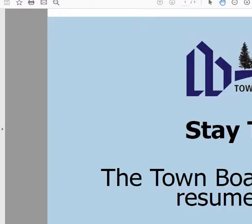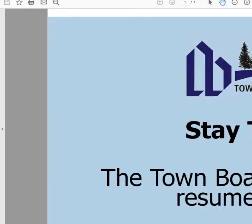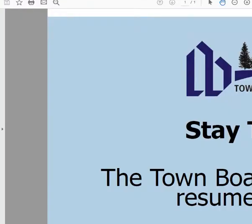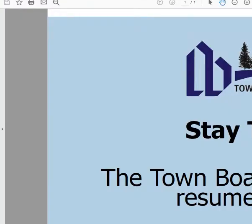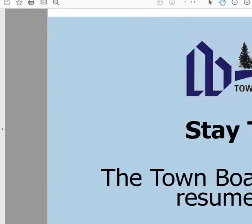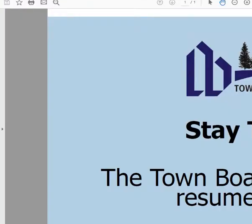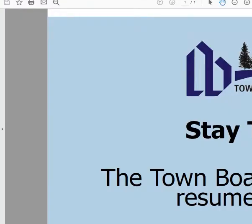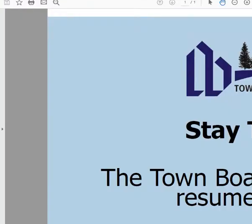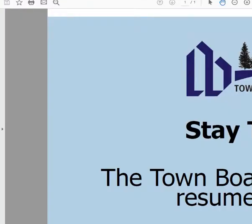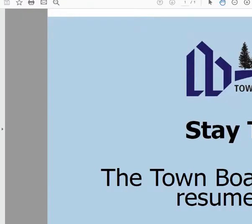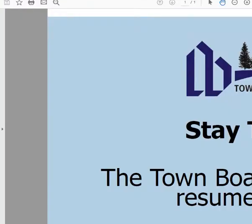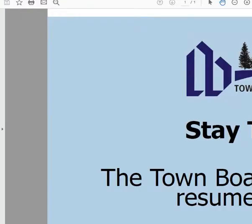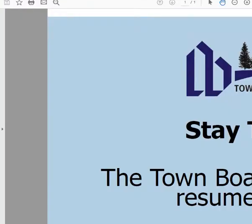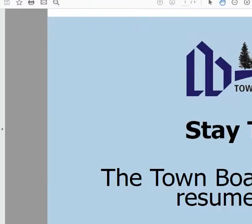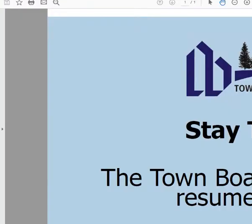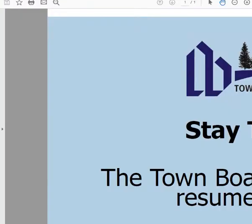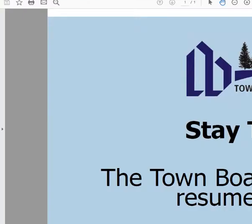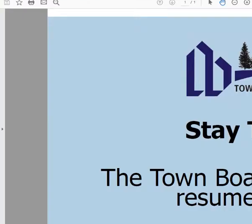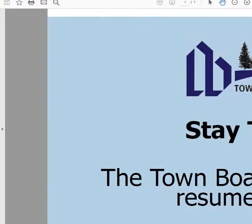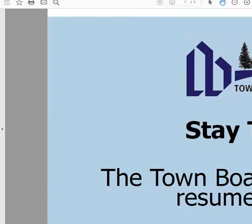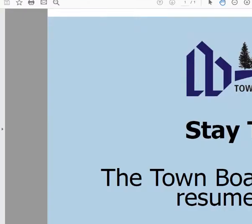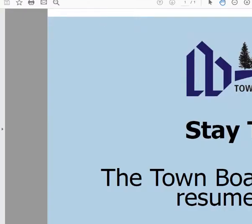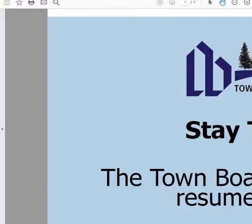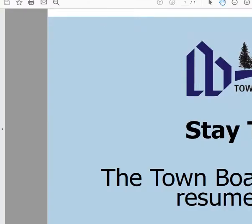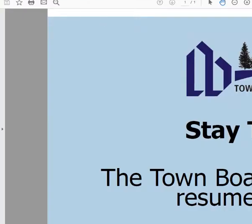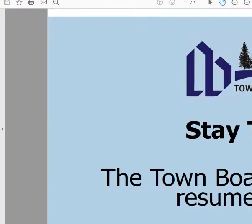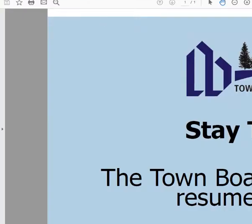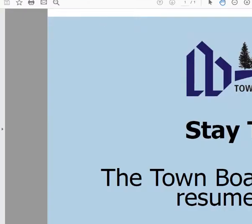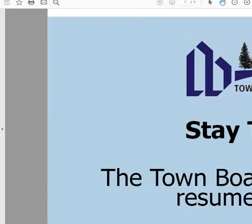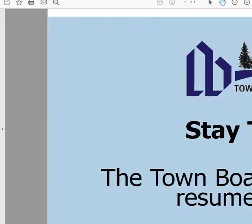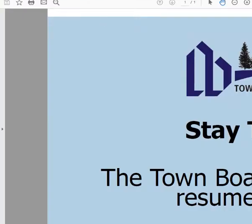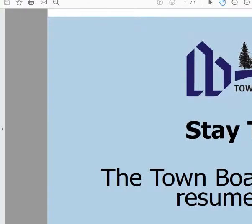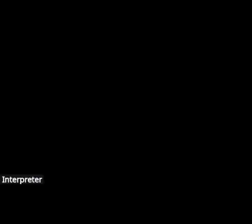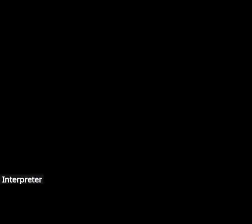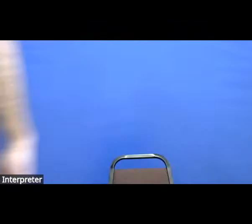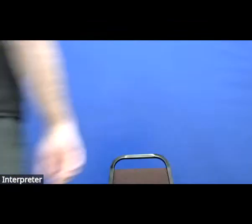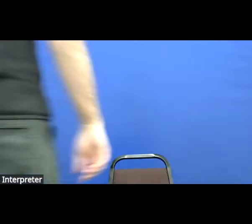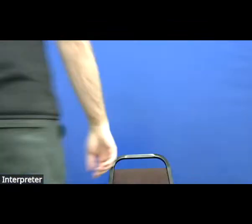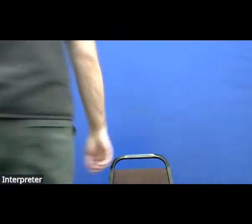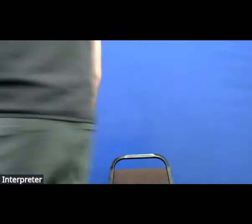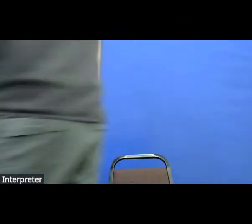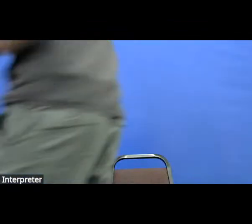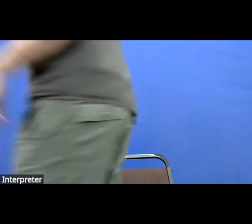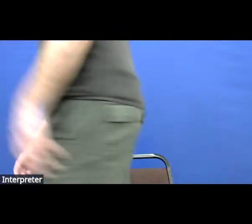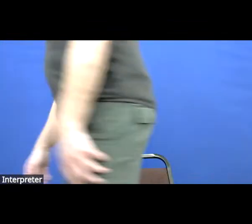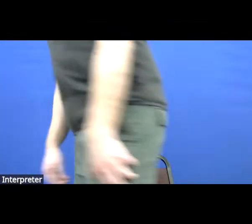I got the money. All right, Okay. we're ready to resume.